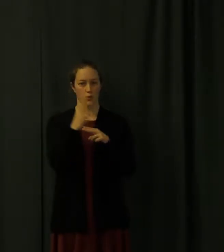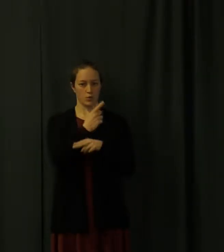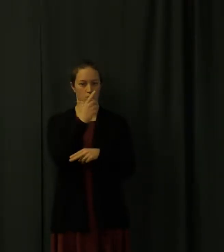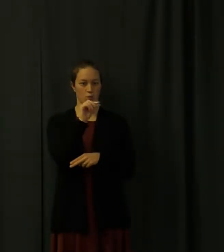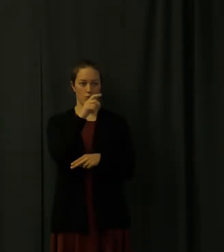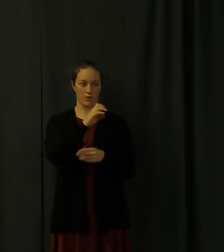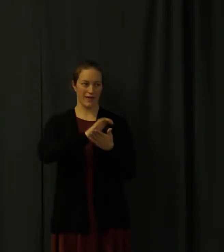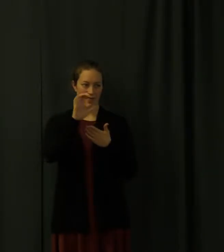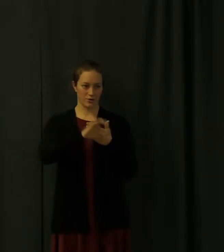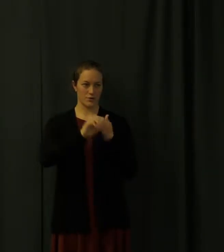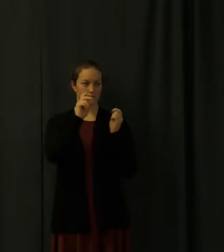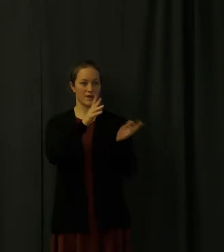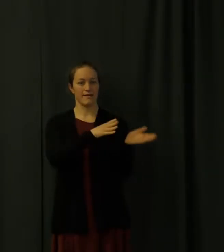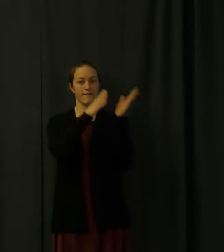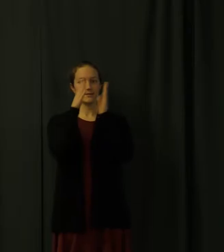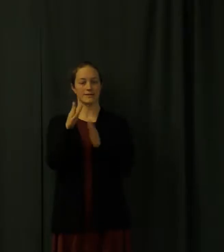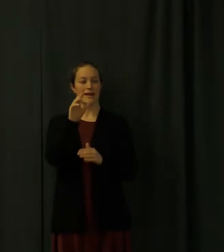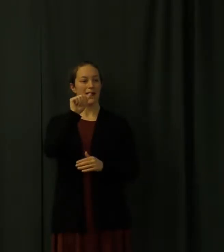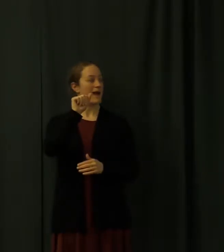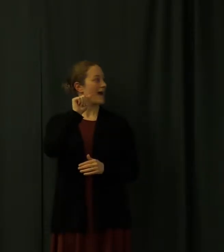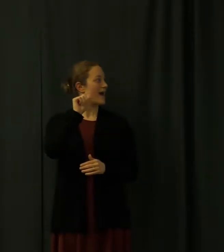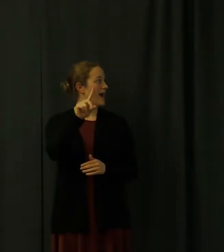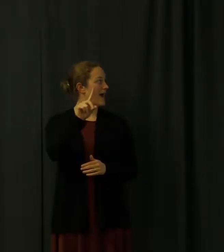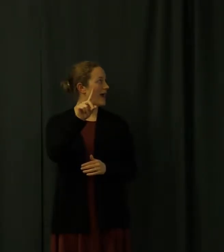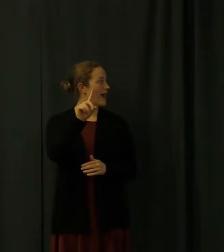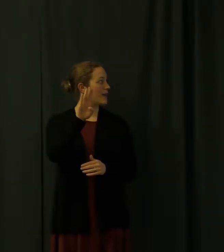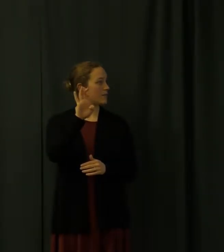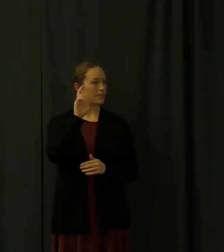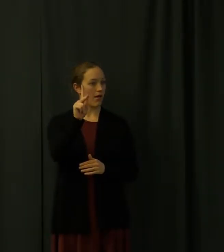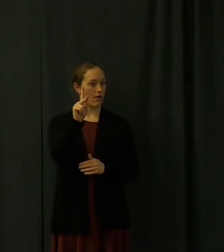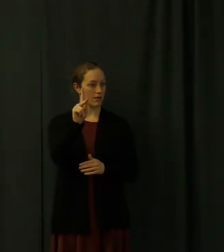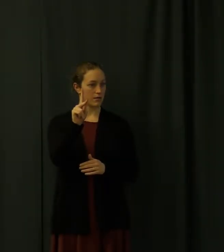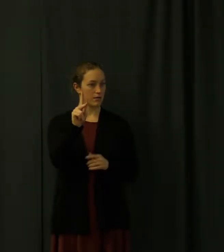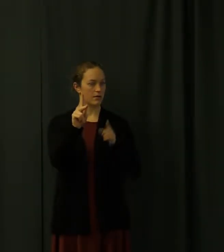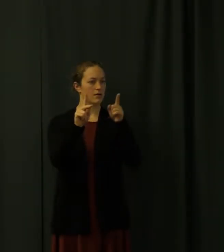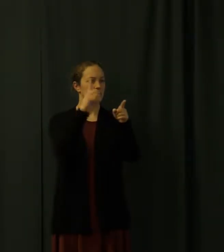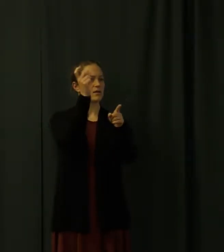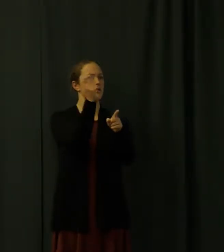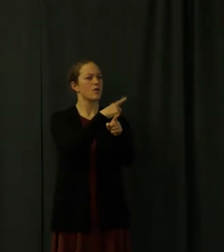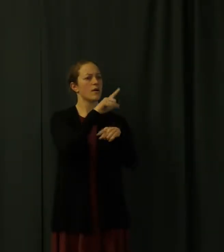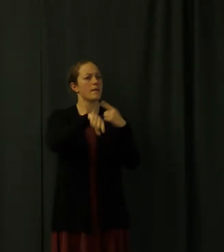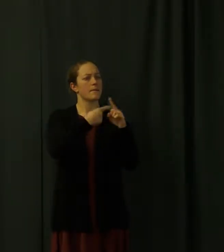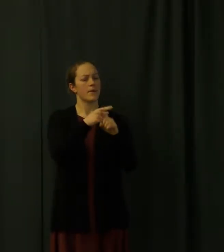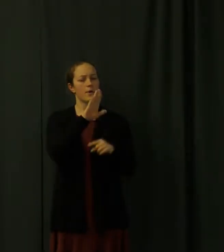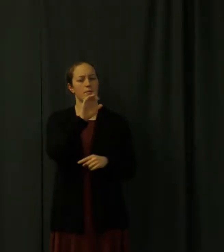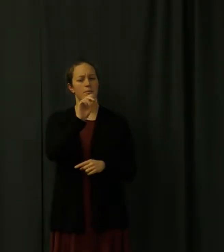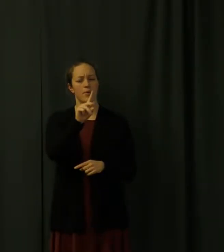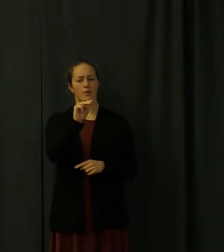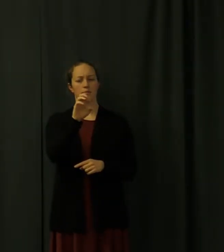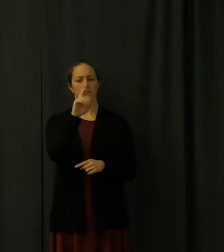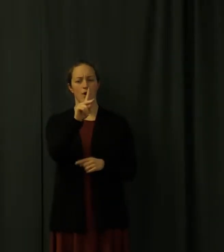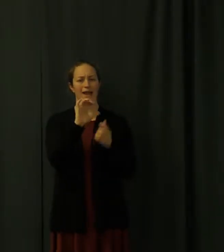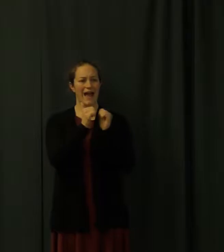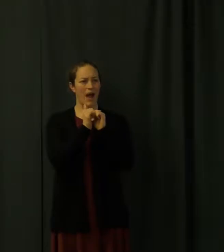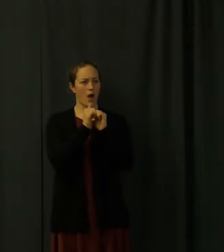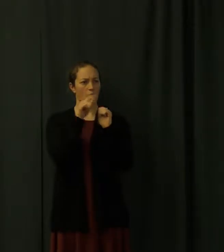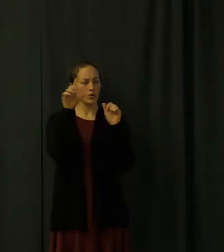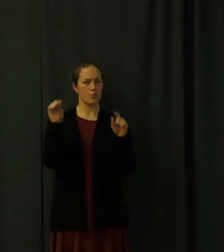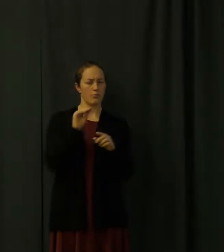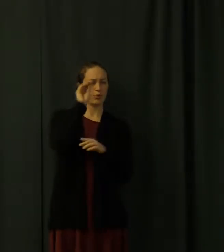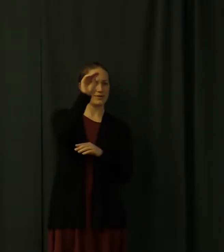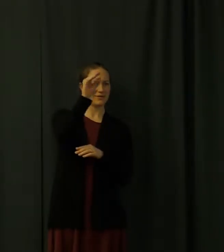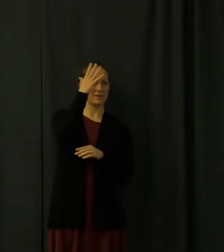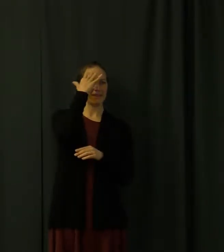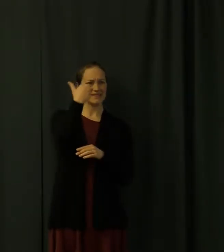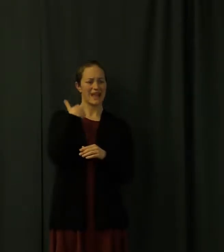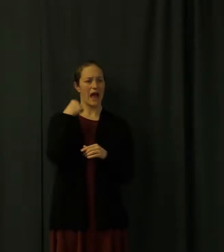one is AdBlock. Okay? I have a quick question on bookmarks. Yeah. So how did you get them up there? See, I